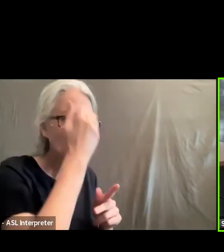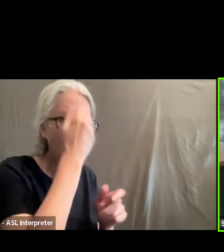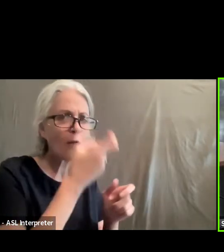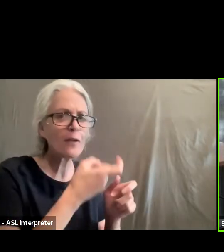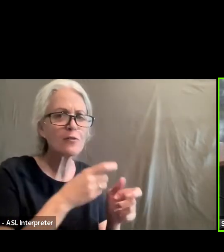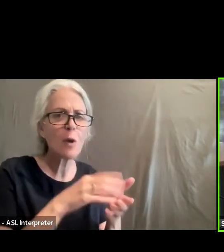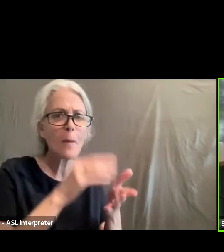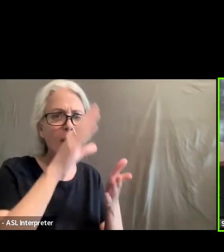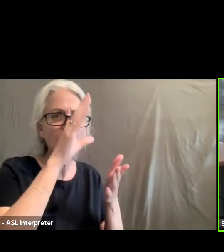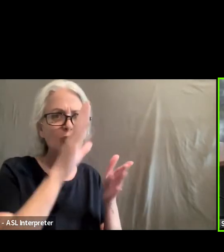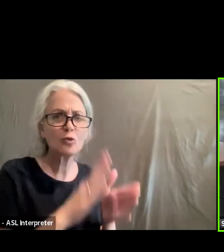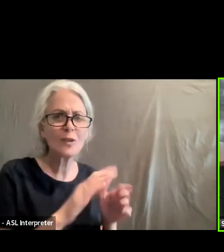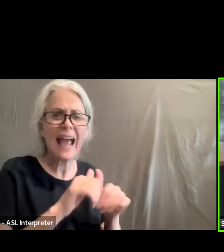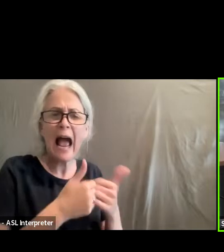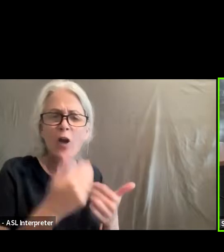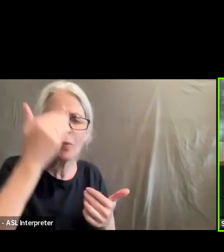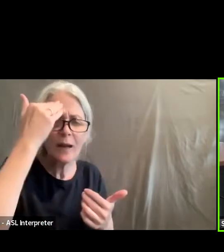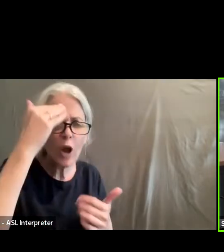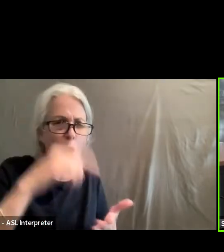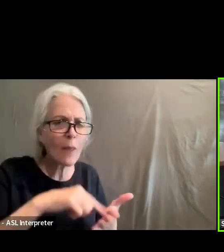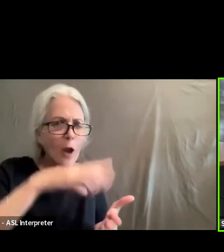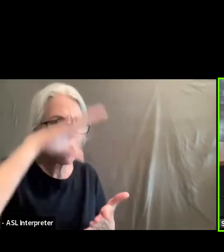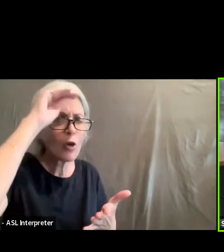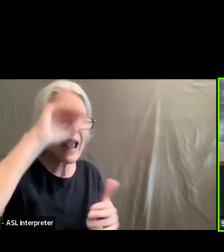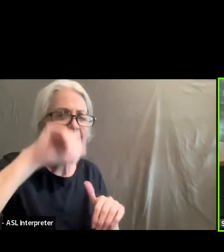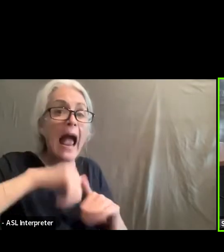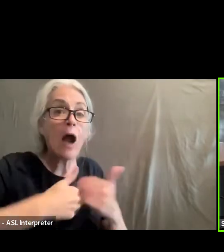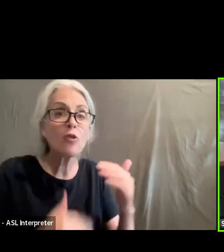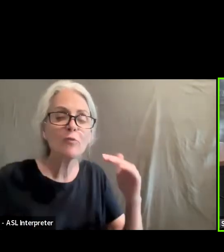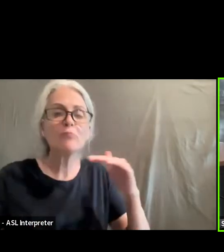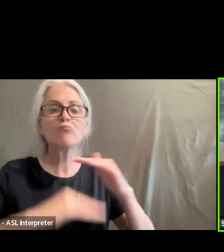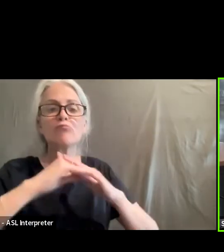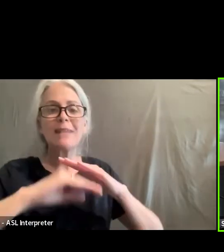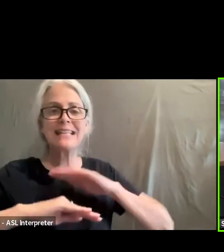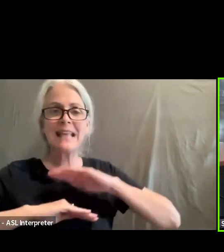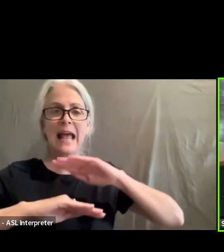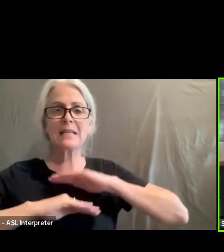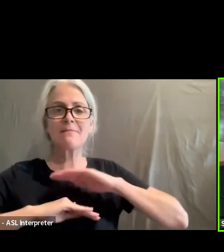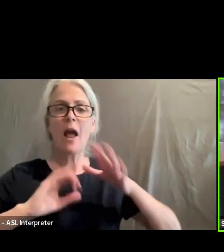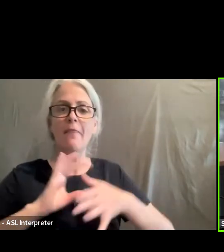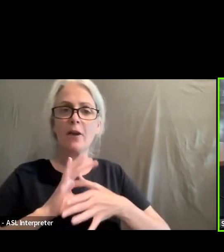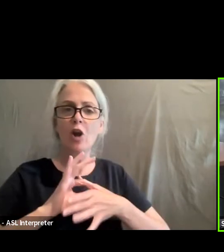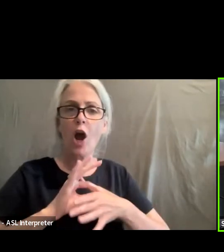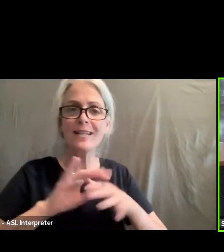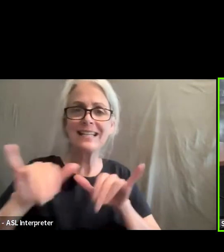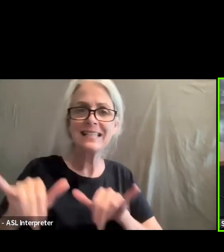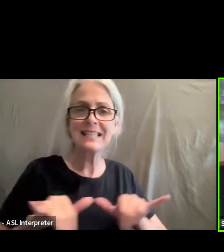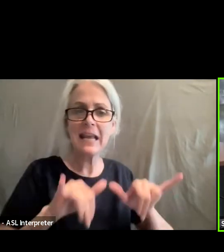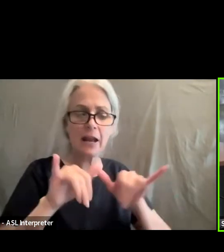students. How do we meet the content standards in a way that